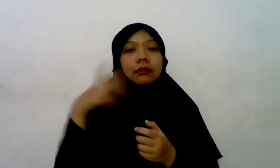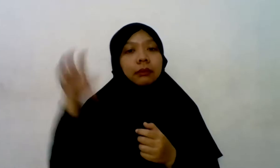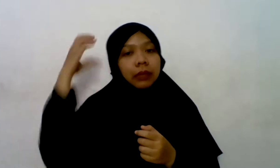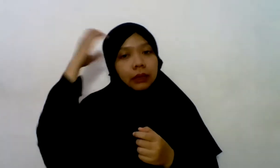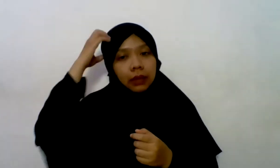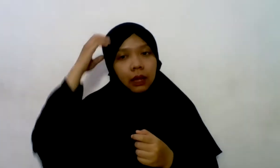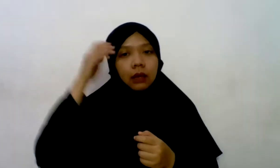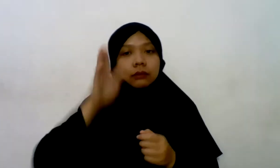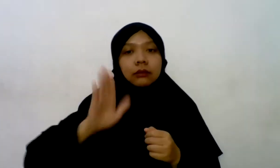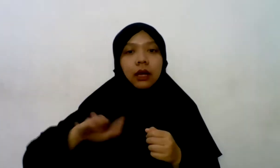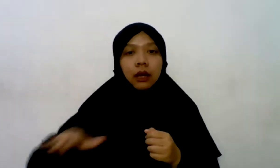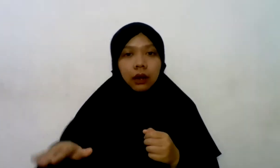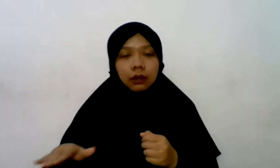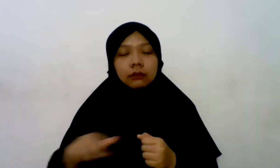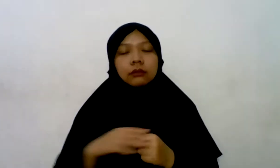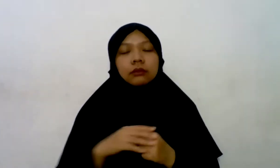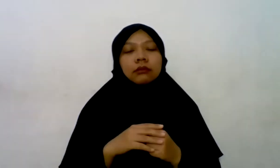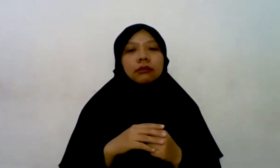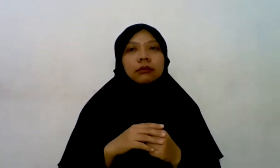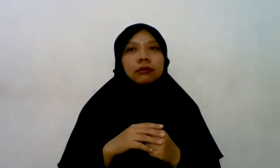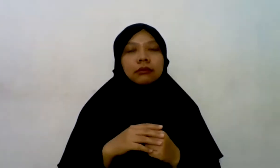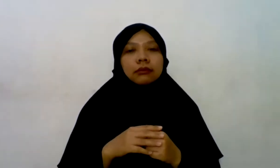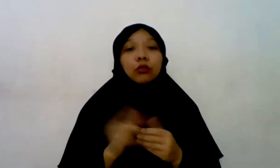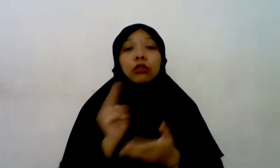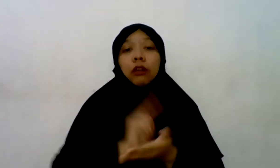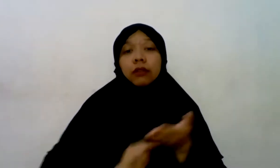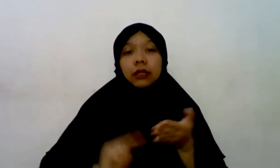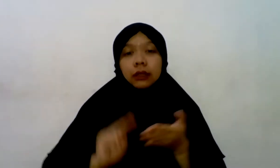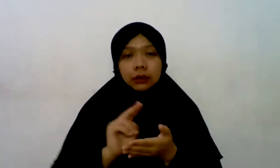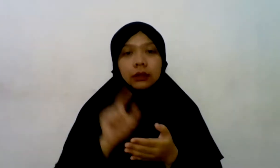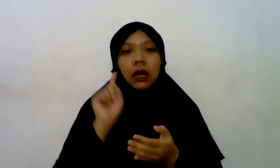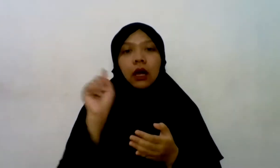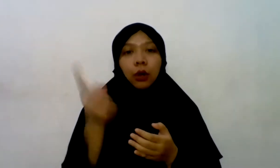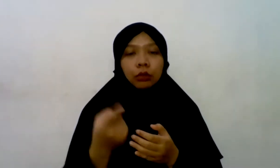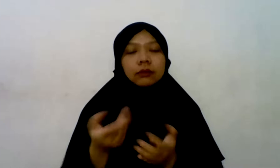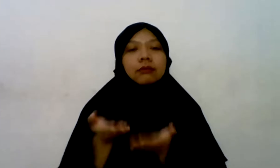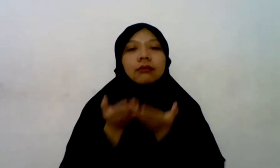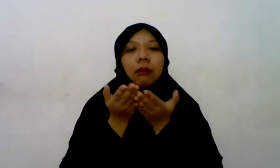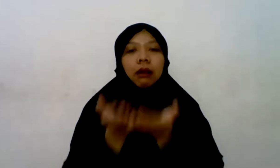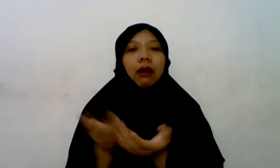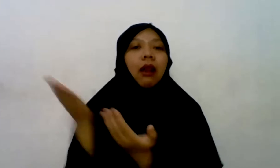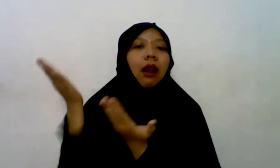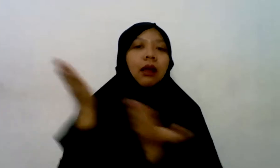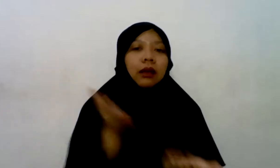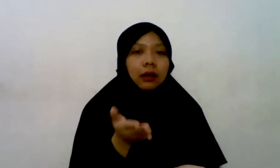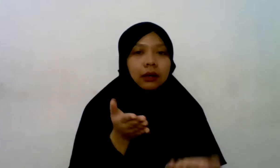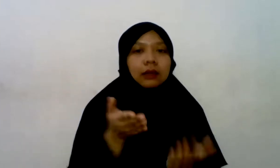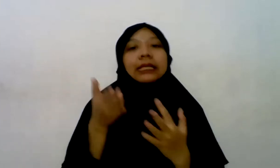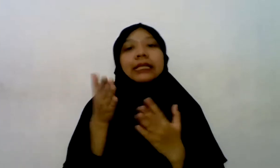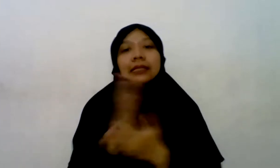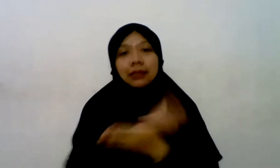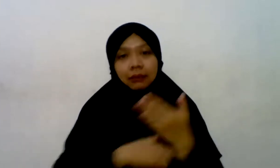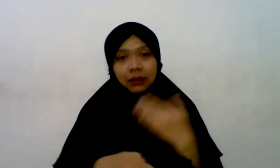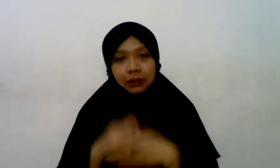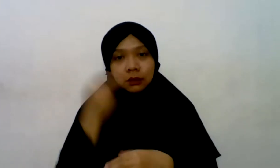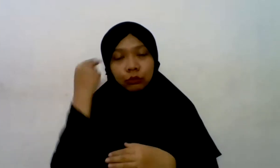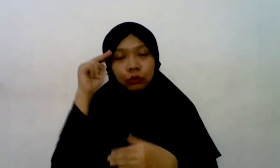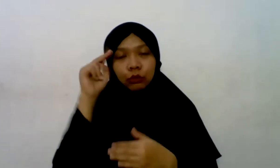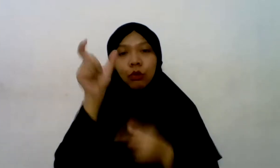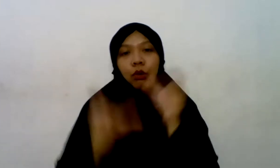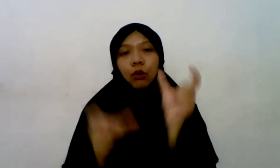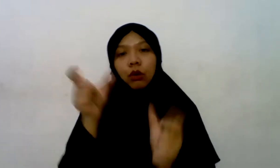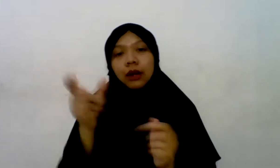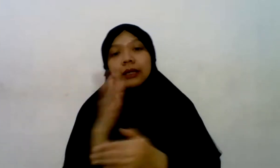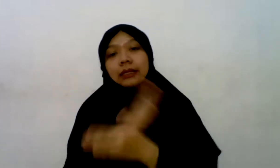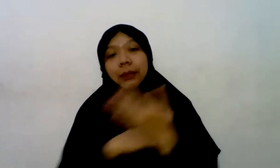university should provide disability services for people with disabilities and also